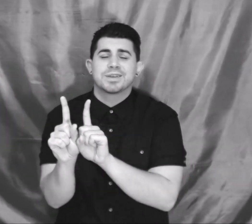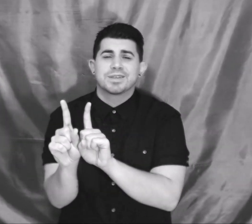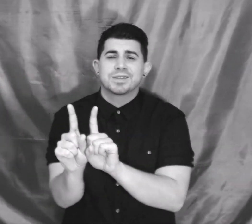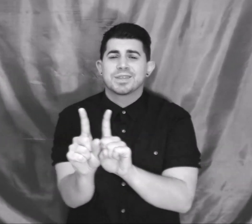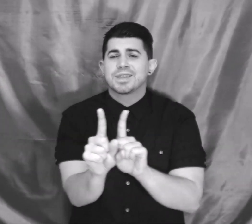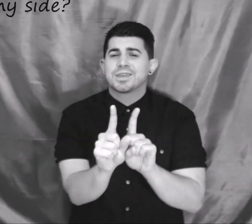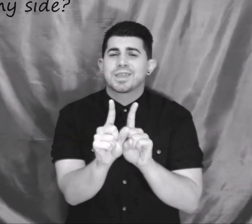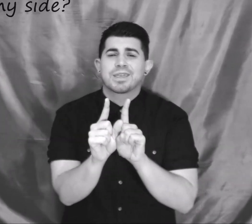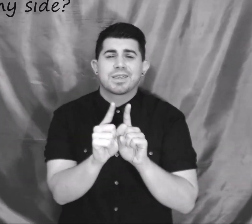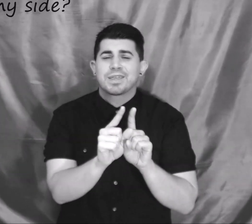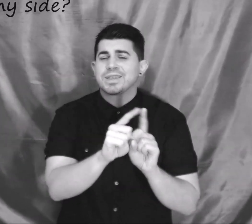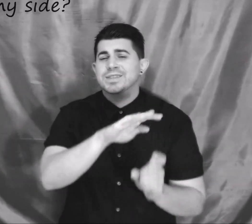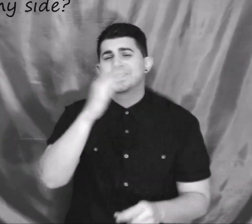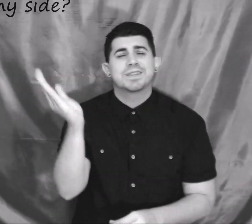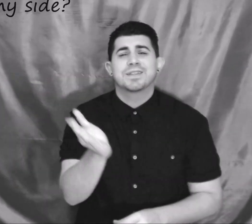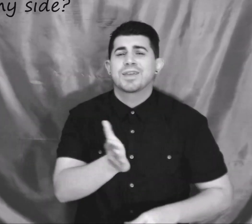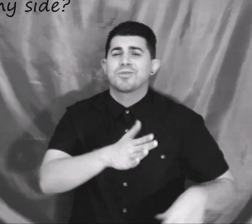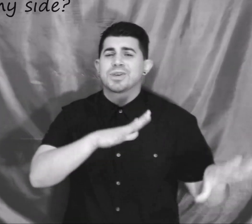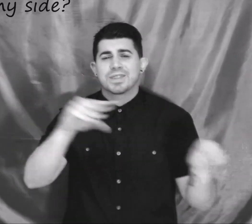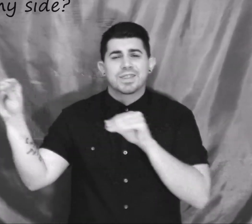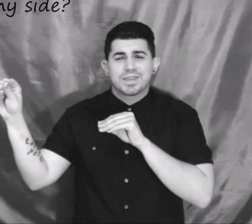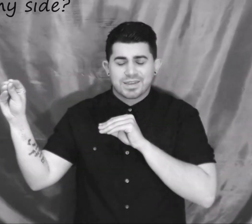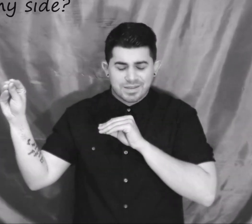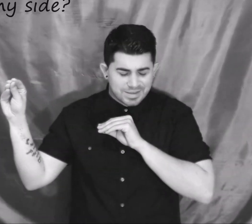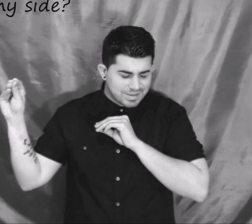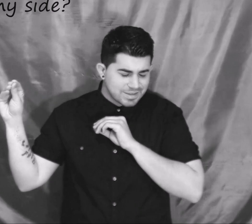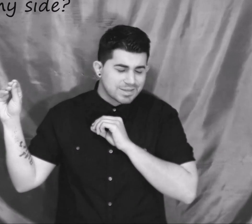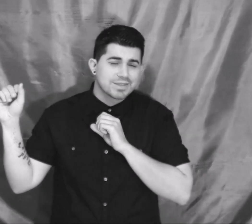there? Stay by my side, always.